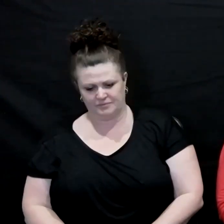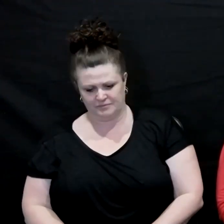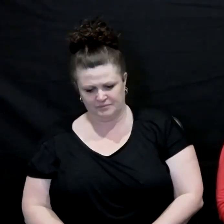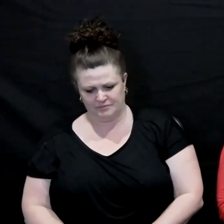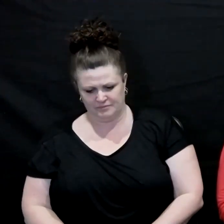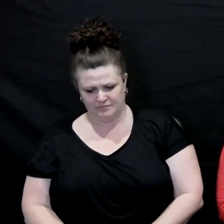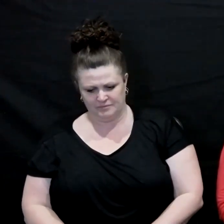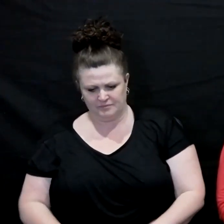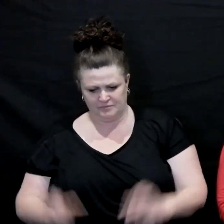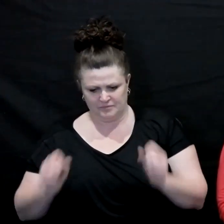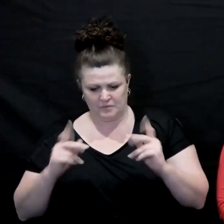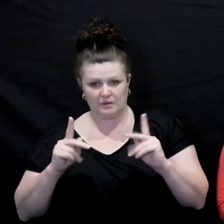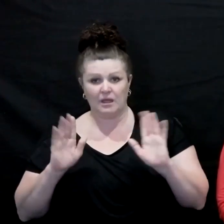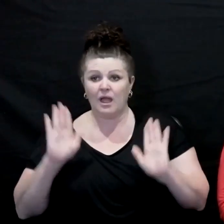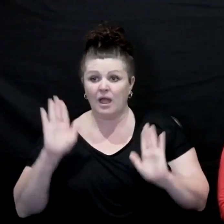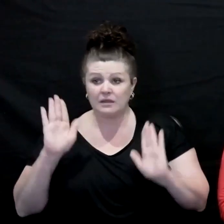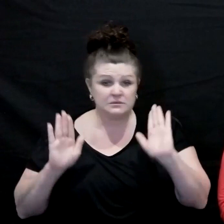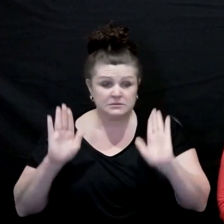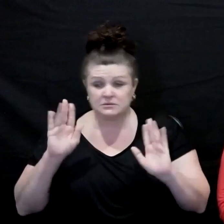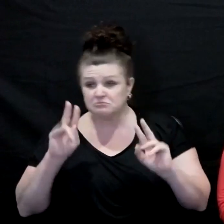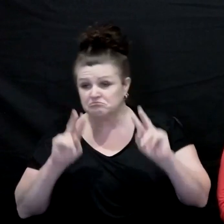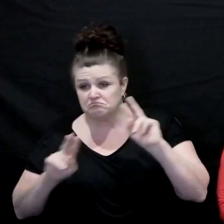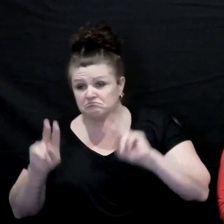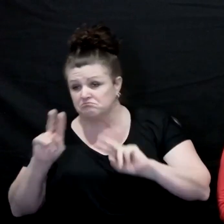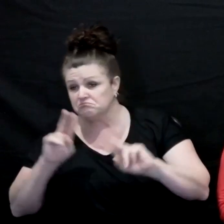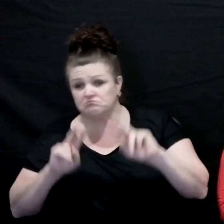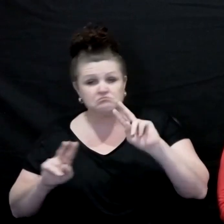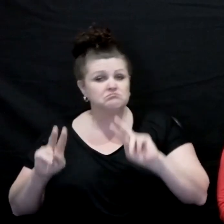Okay, I'm looking for hands again.